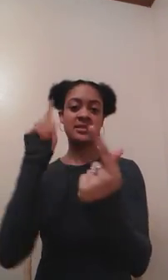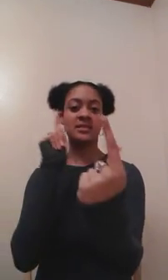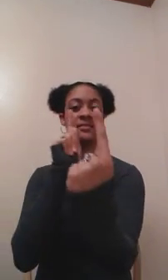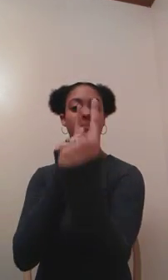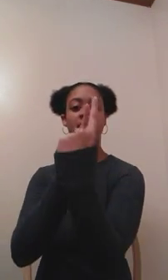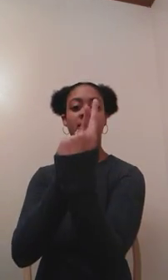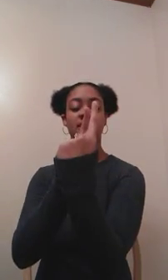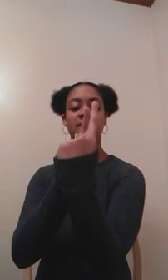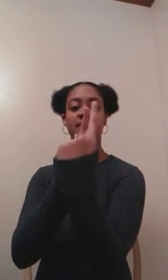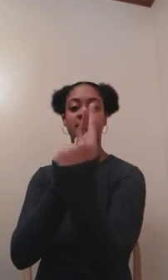Nice to meet you.